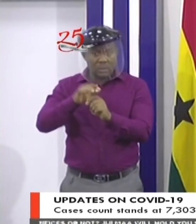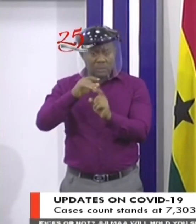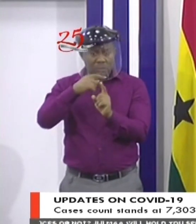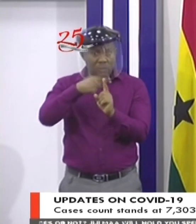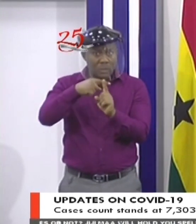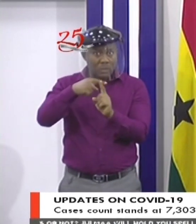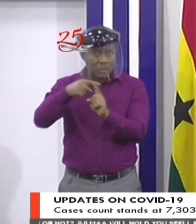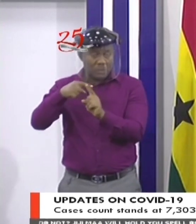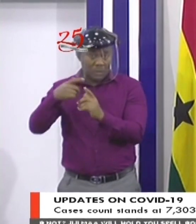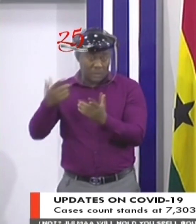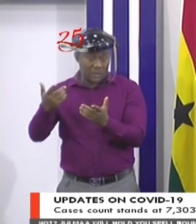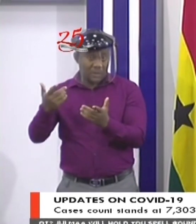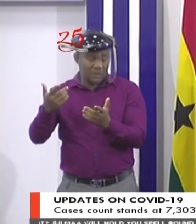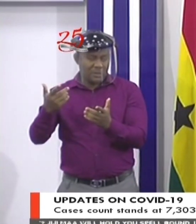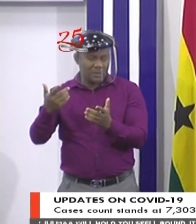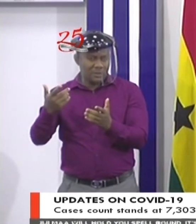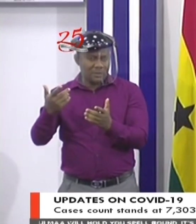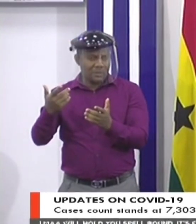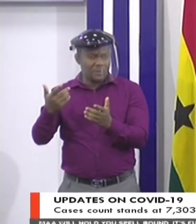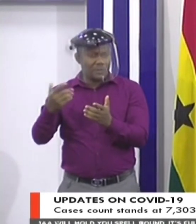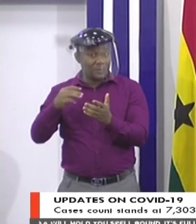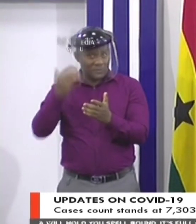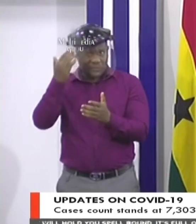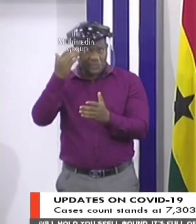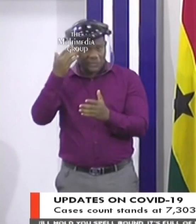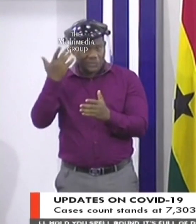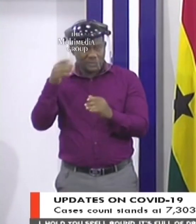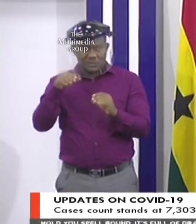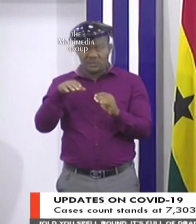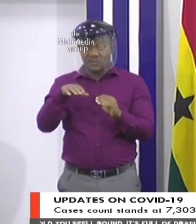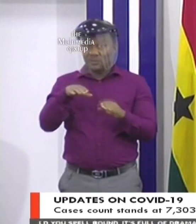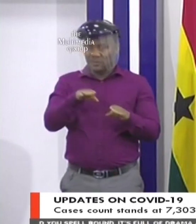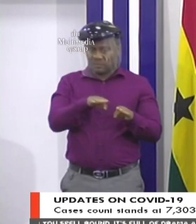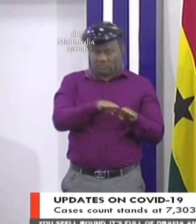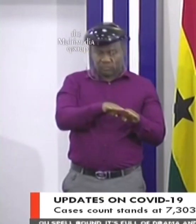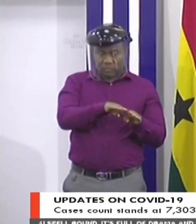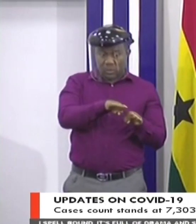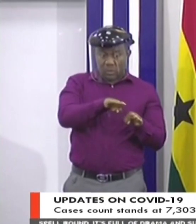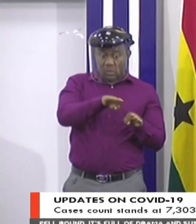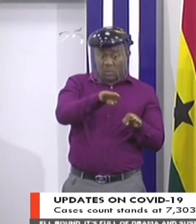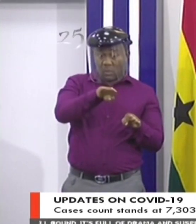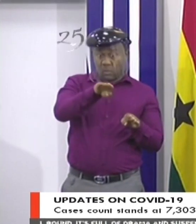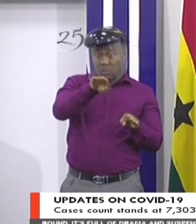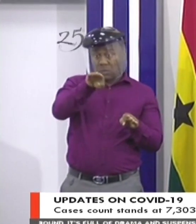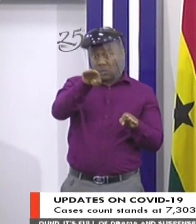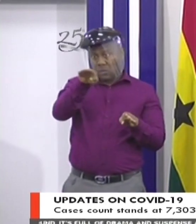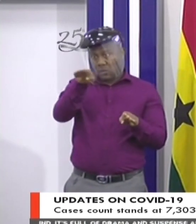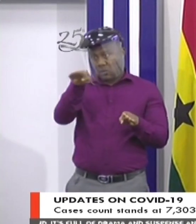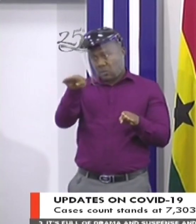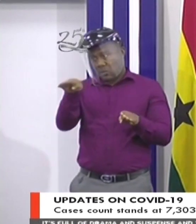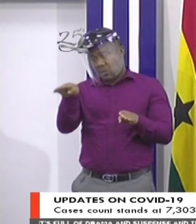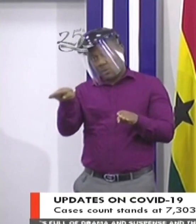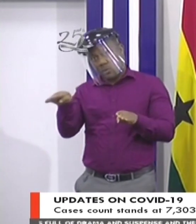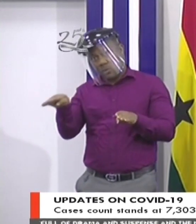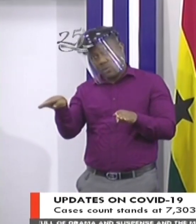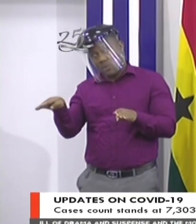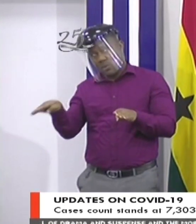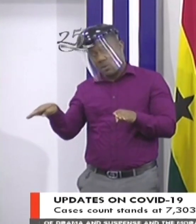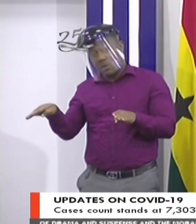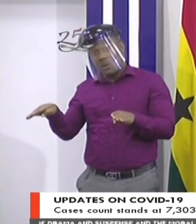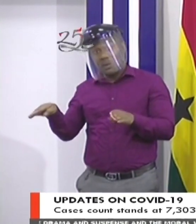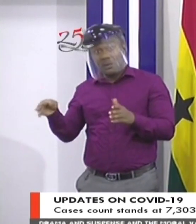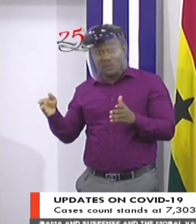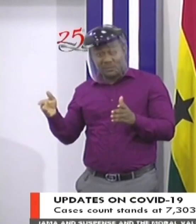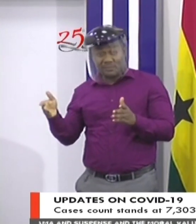the issue, but then the curve continues to point down. So if it is